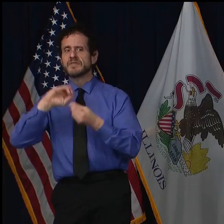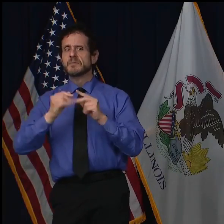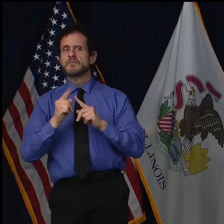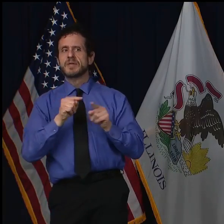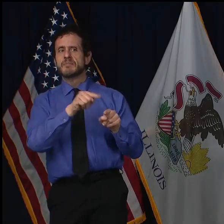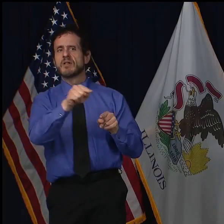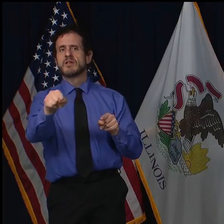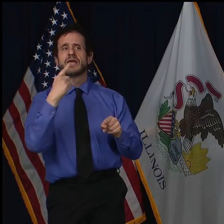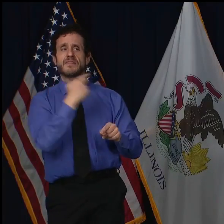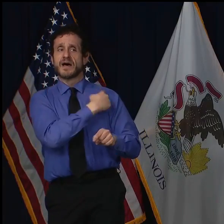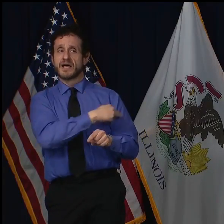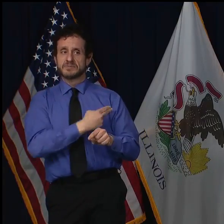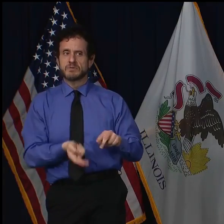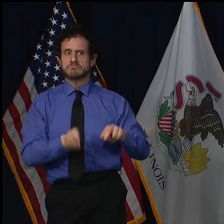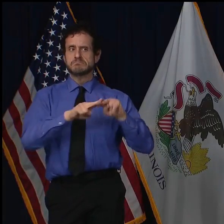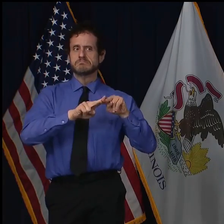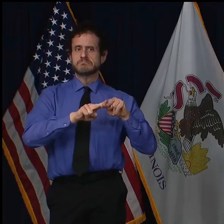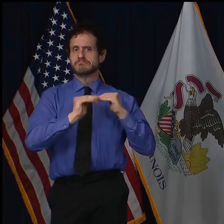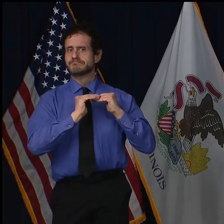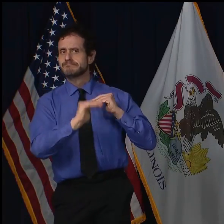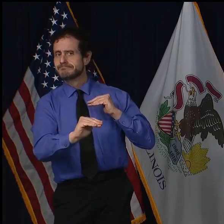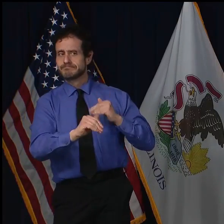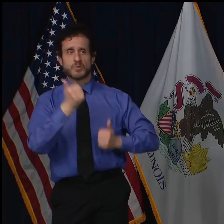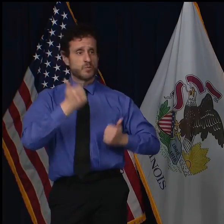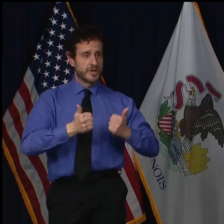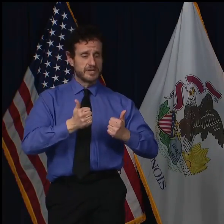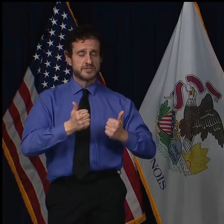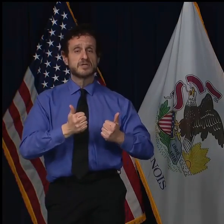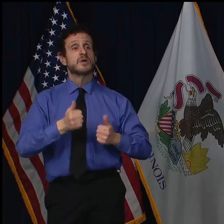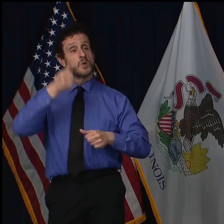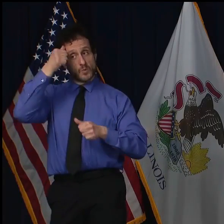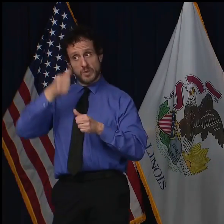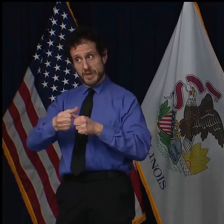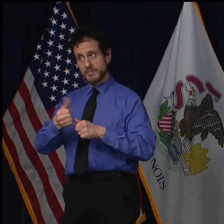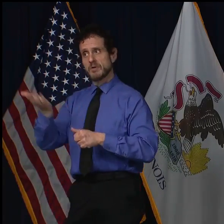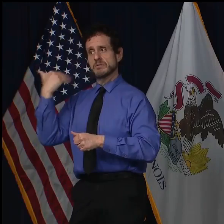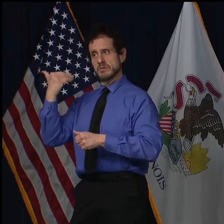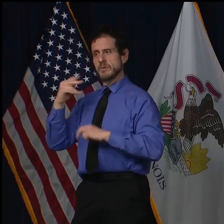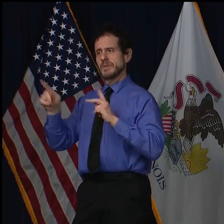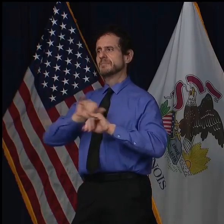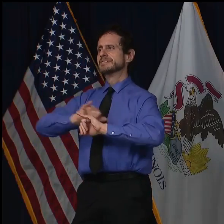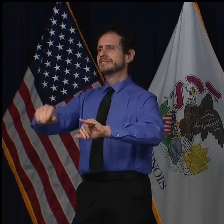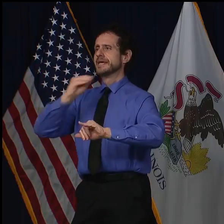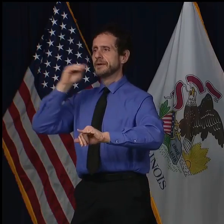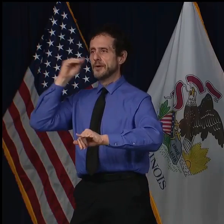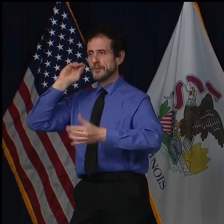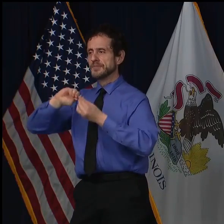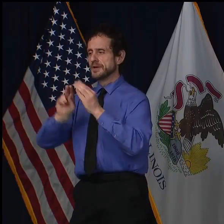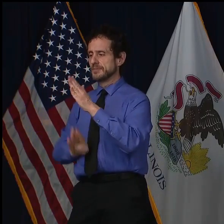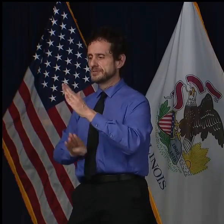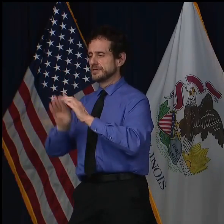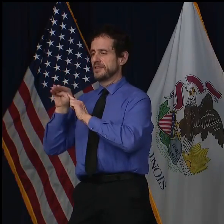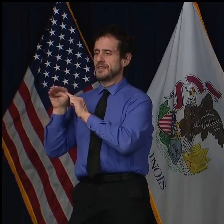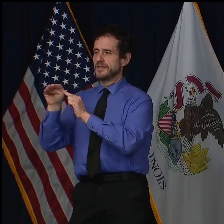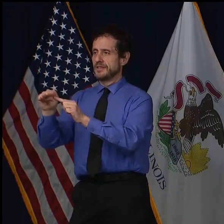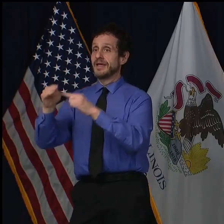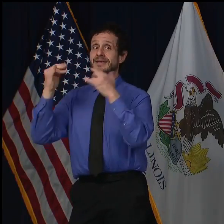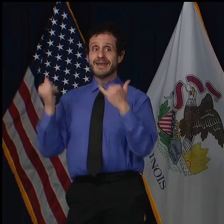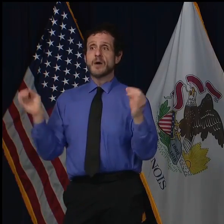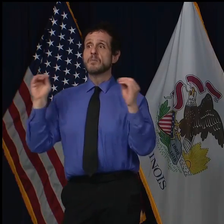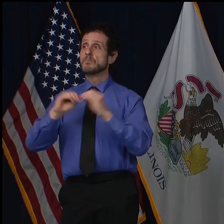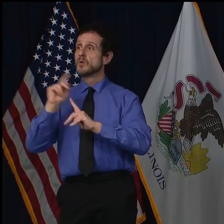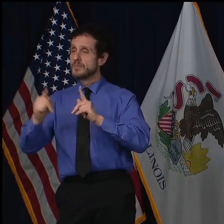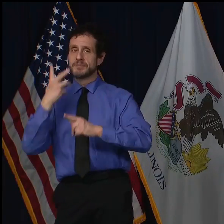we had 2 weeks ago, again, was a result of people staying home pretty consistently. We now need to see what will